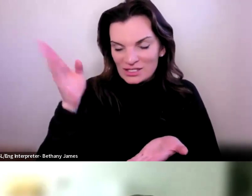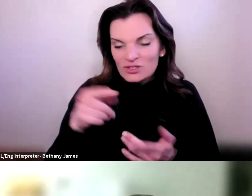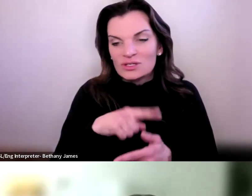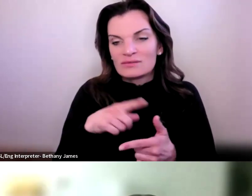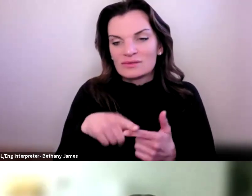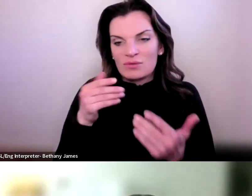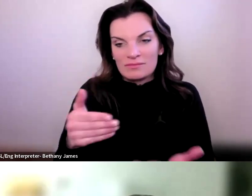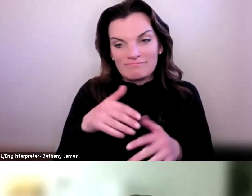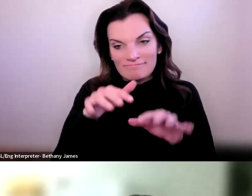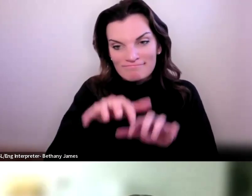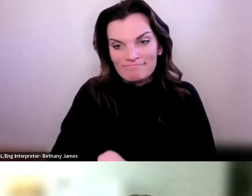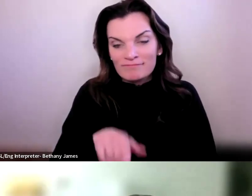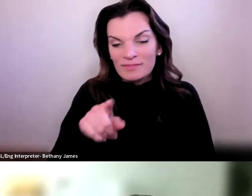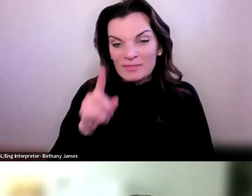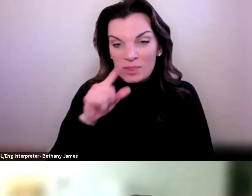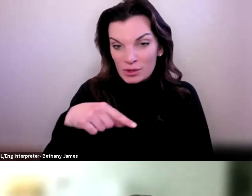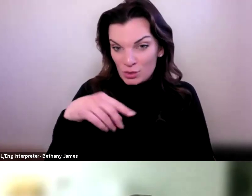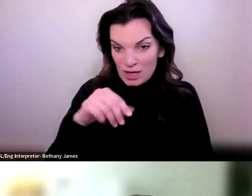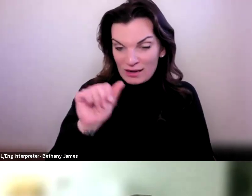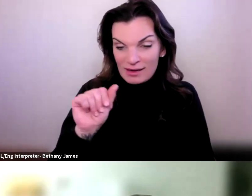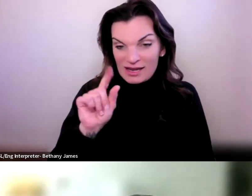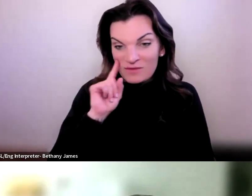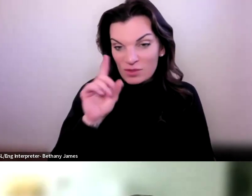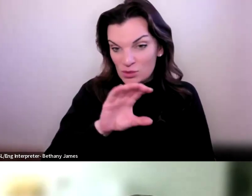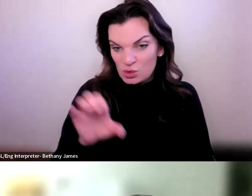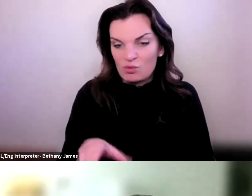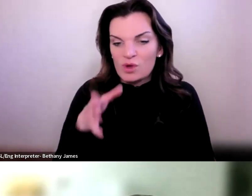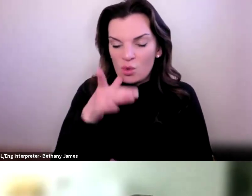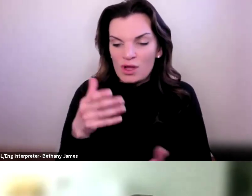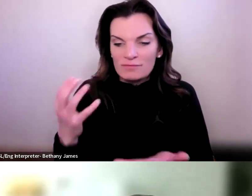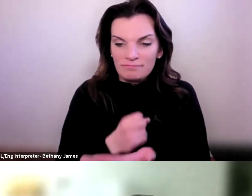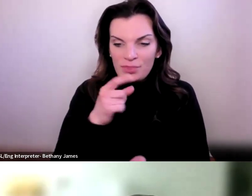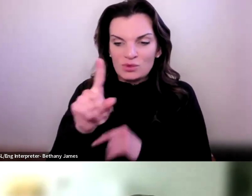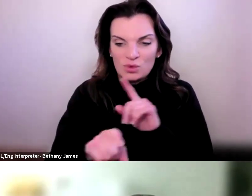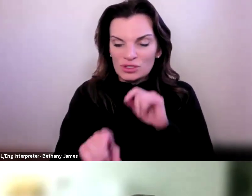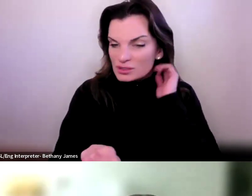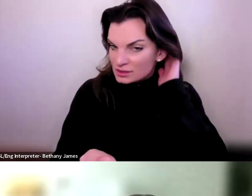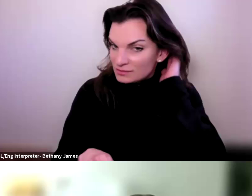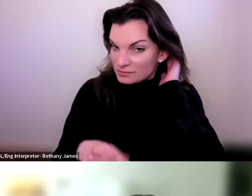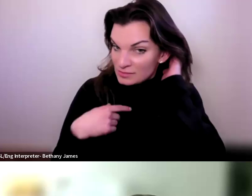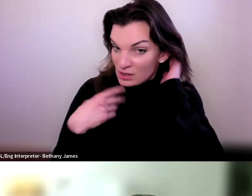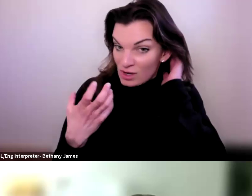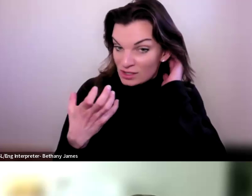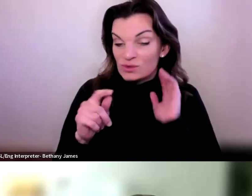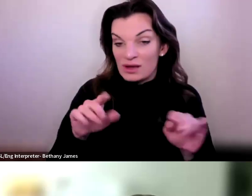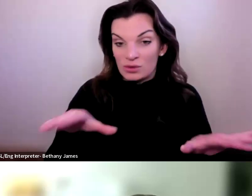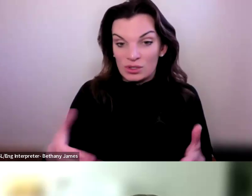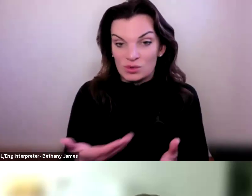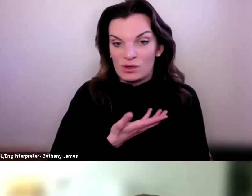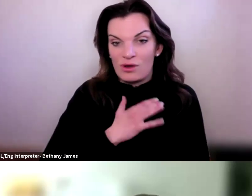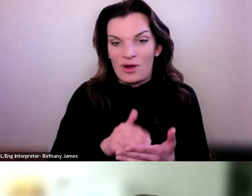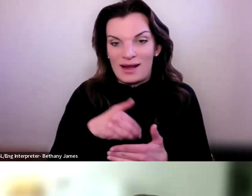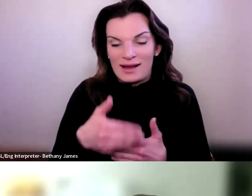up that Q&A section in the Zoom, and we'll get to those questions in just a few minutes. I'd like to now introduce our